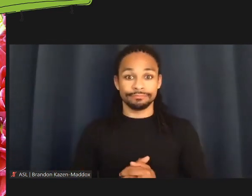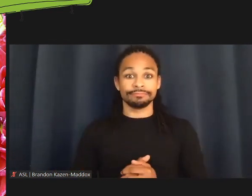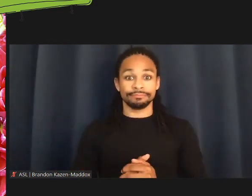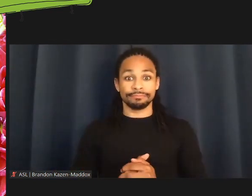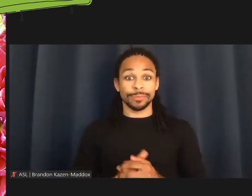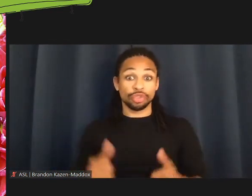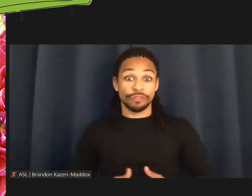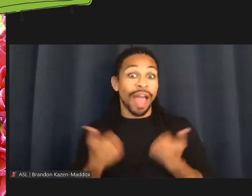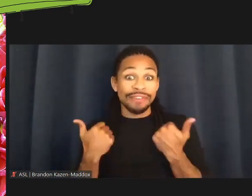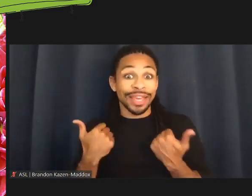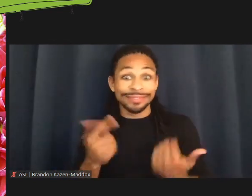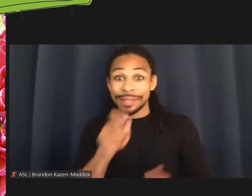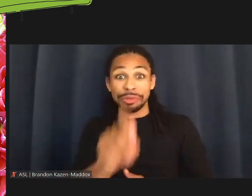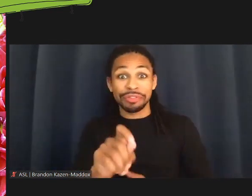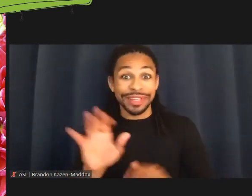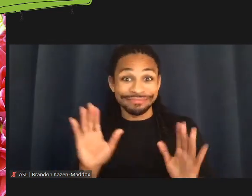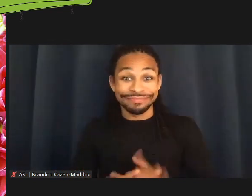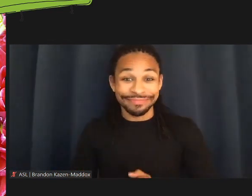Surviving.